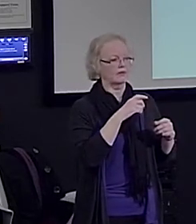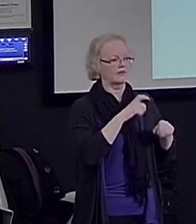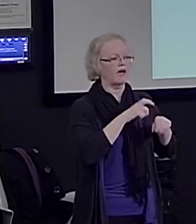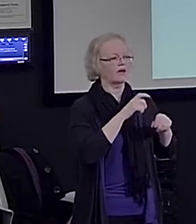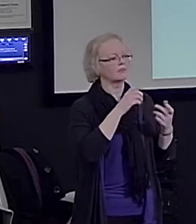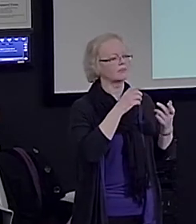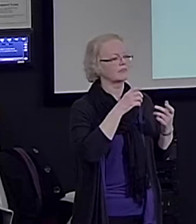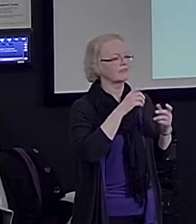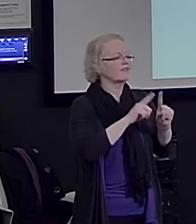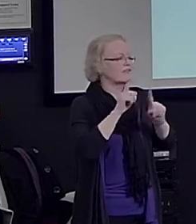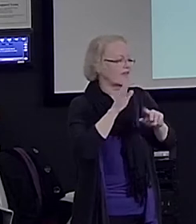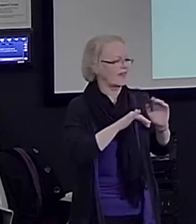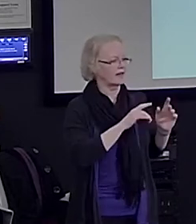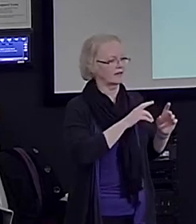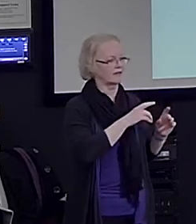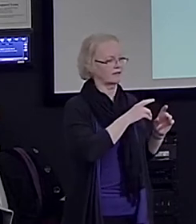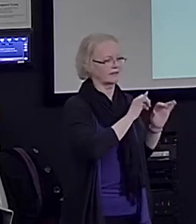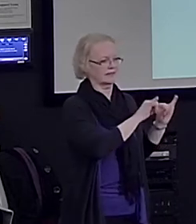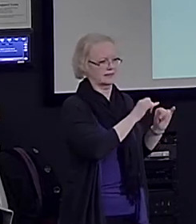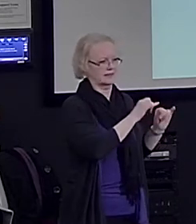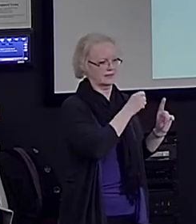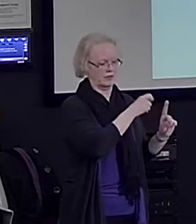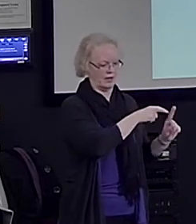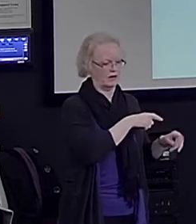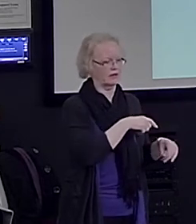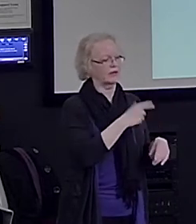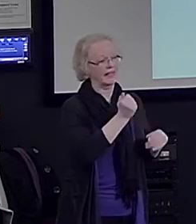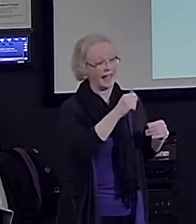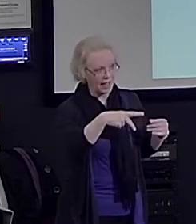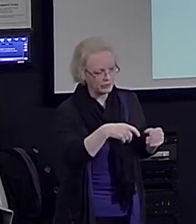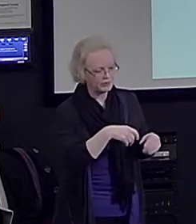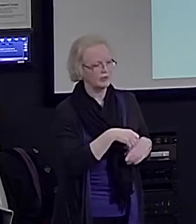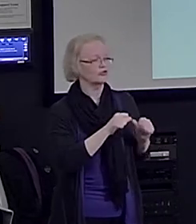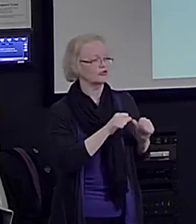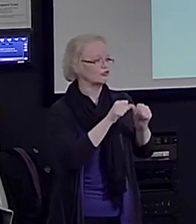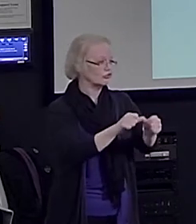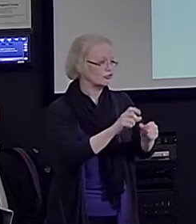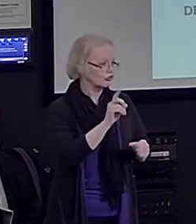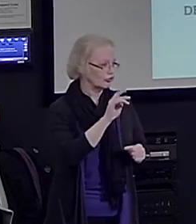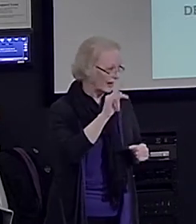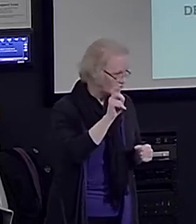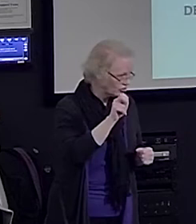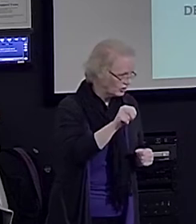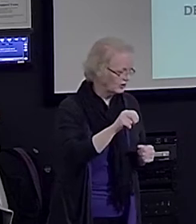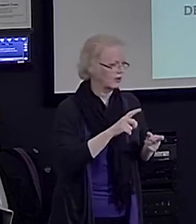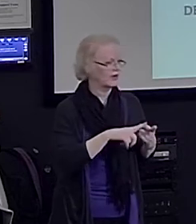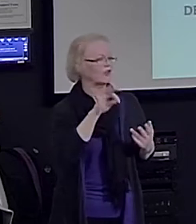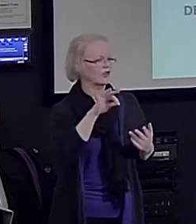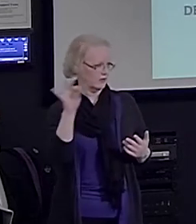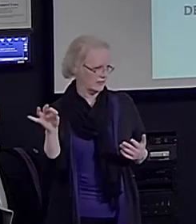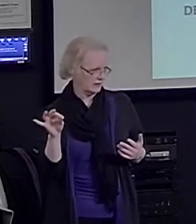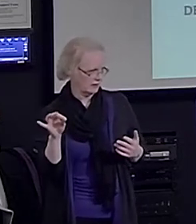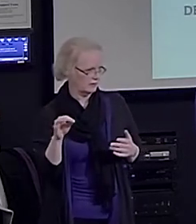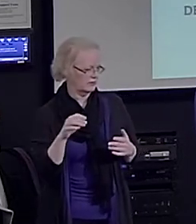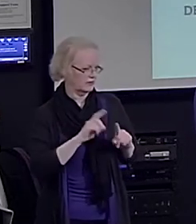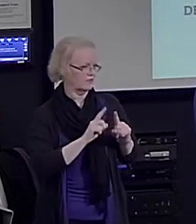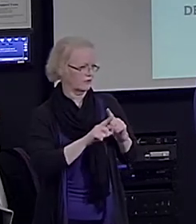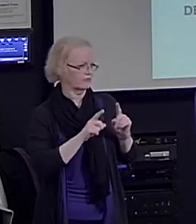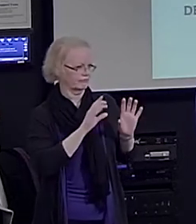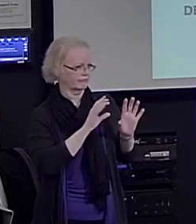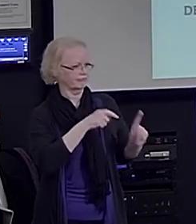stimuli so we used a gap a duration stimulus and a frequency stimulus and here for the